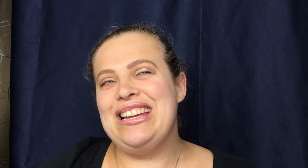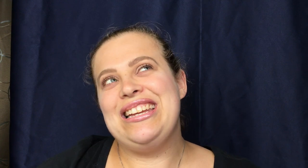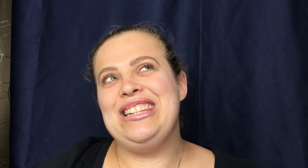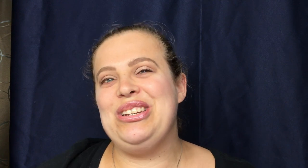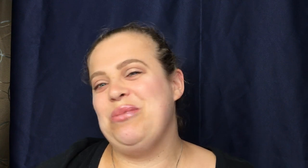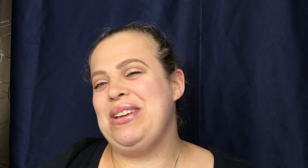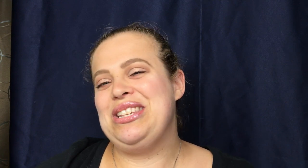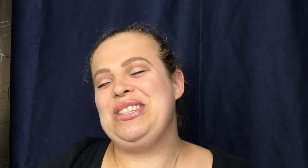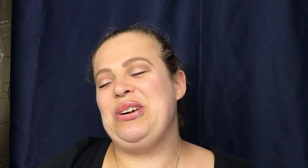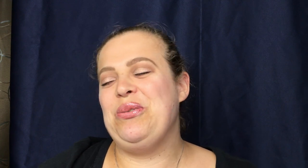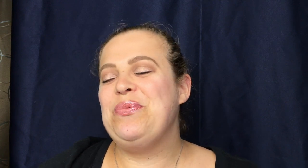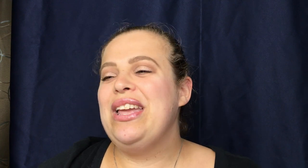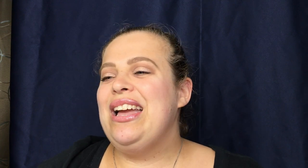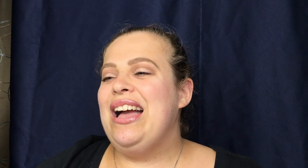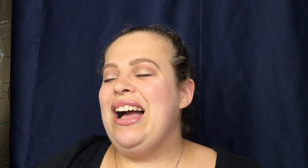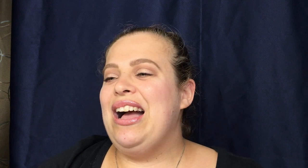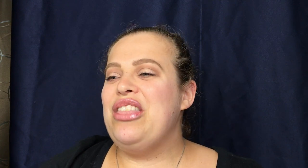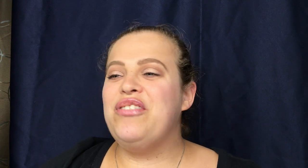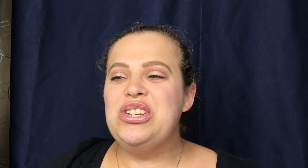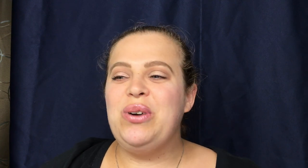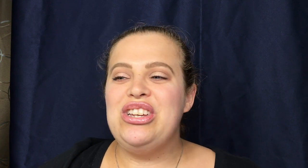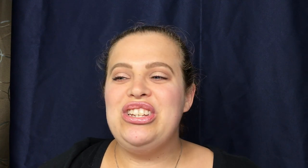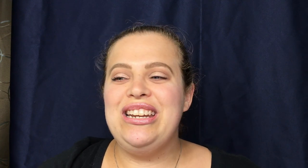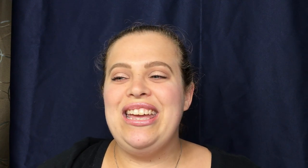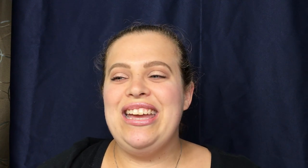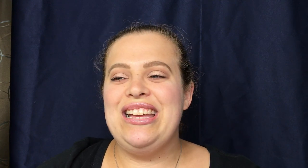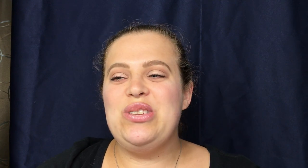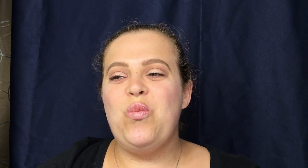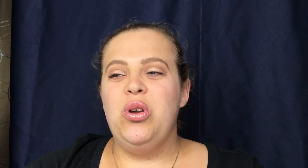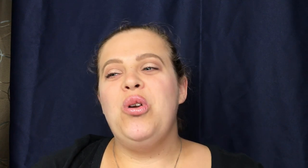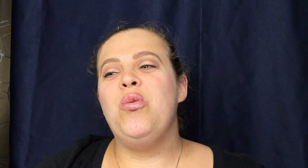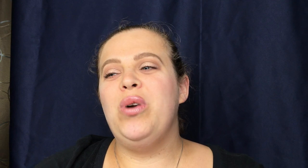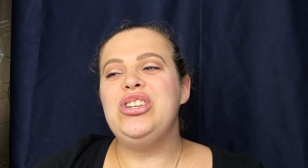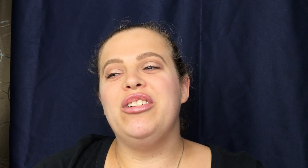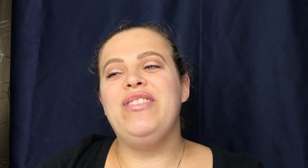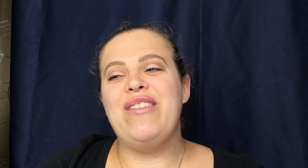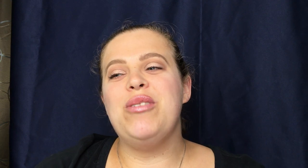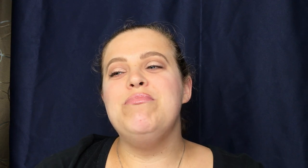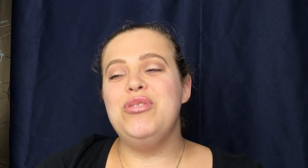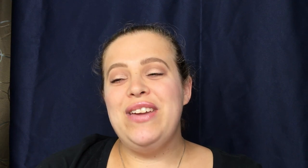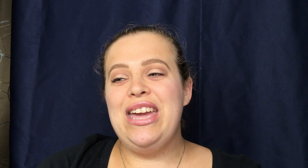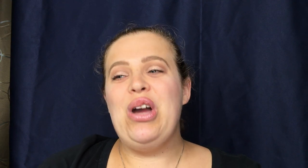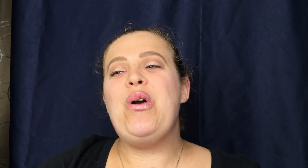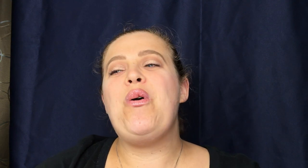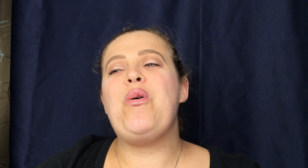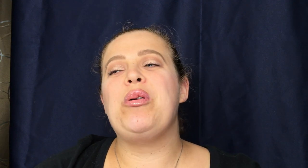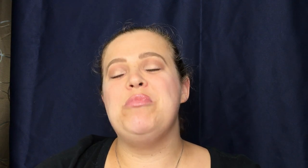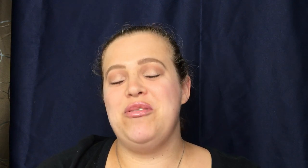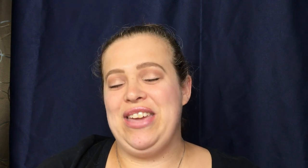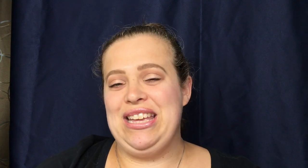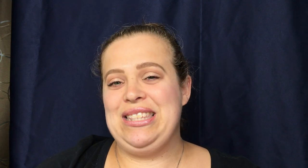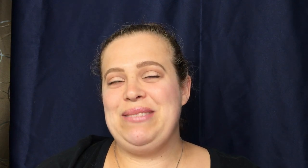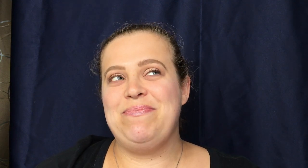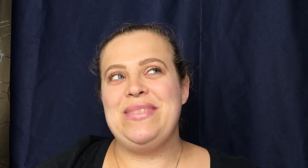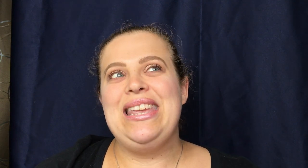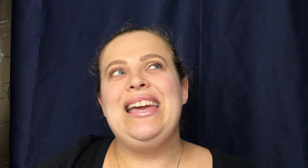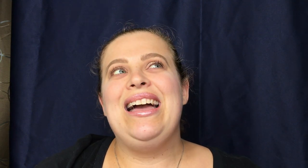get to know me. So the first question is, what's your favorite movie or movies?